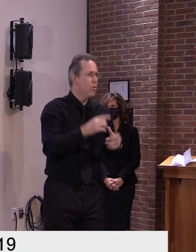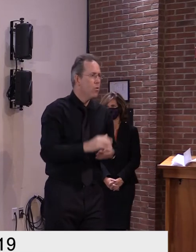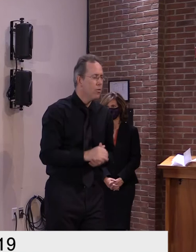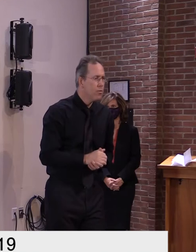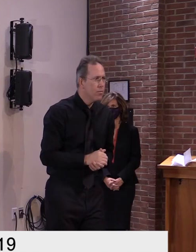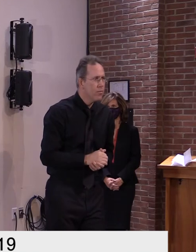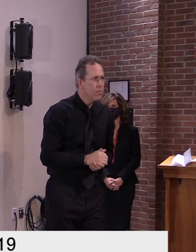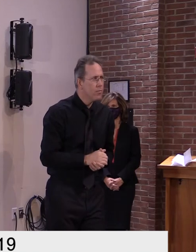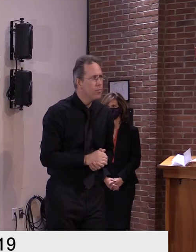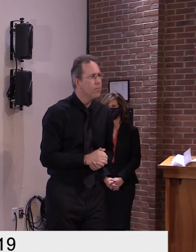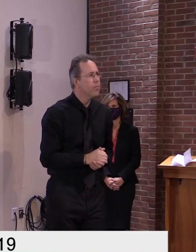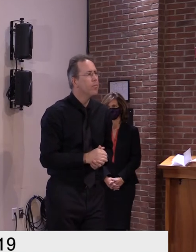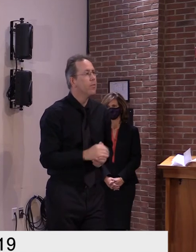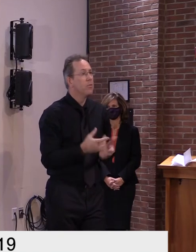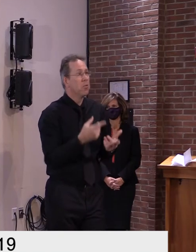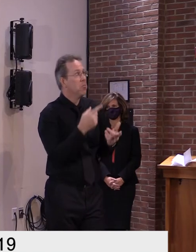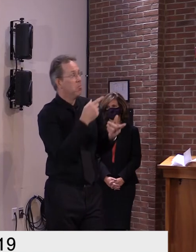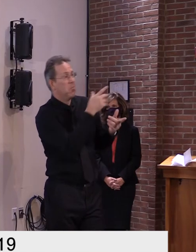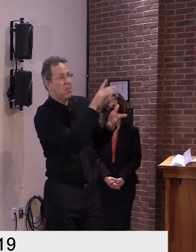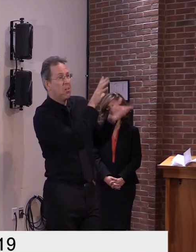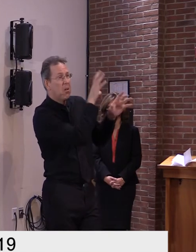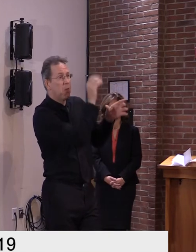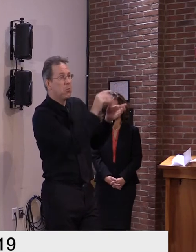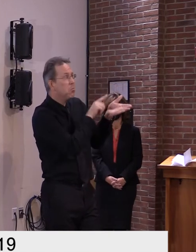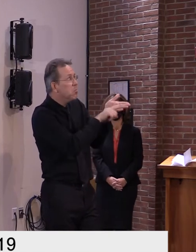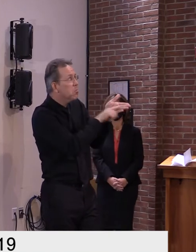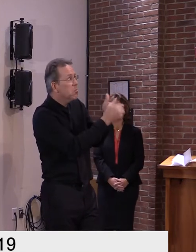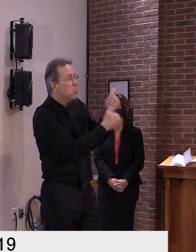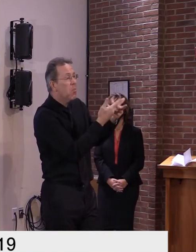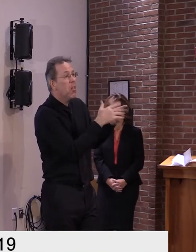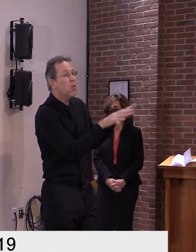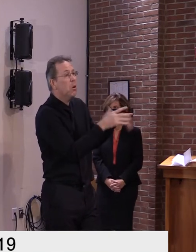we'll see how that pans out in terms of the transmission ability.